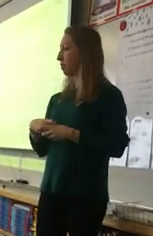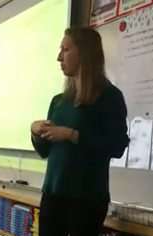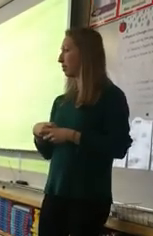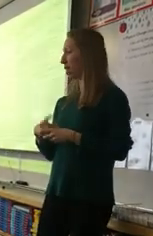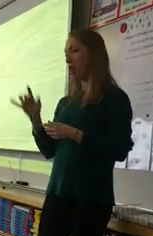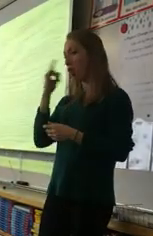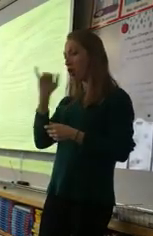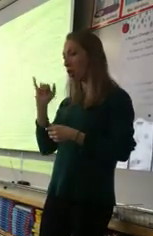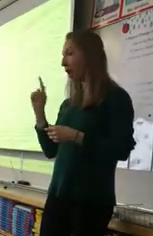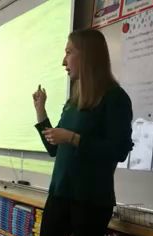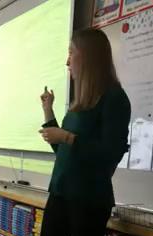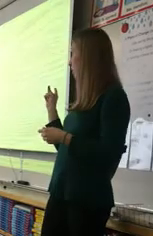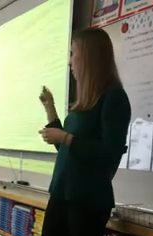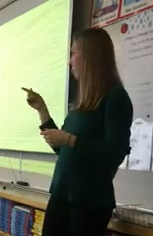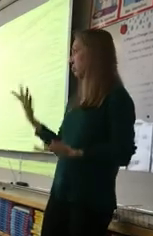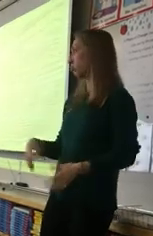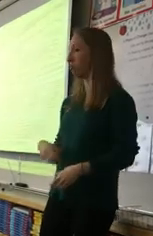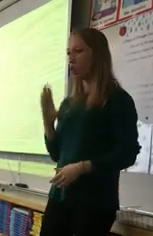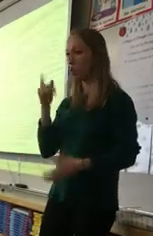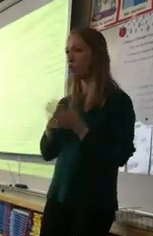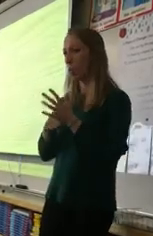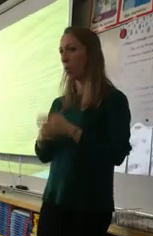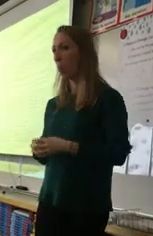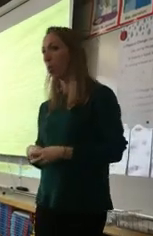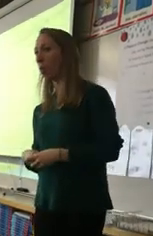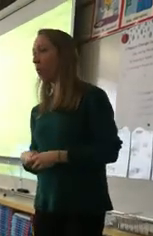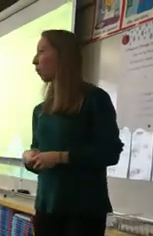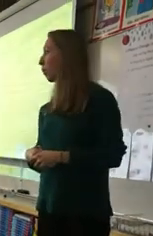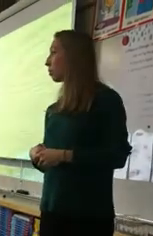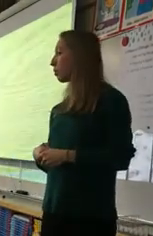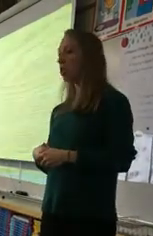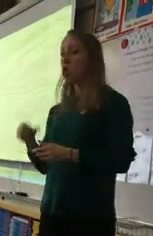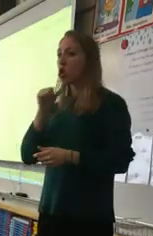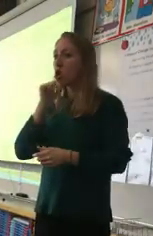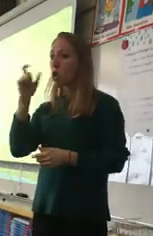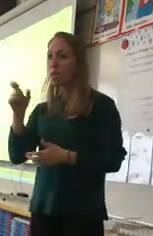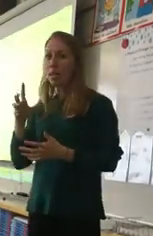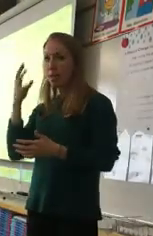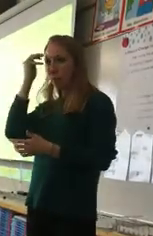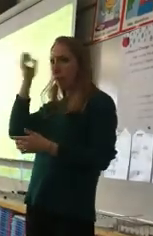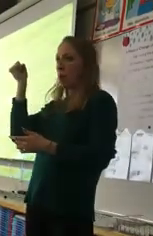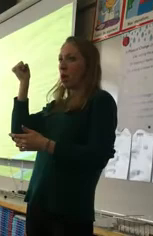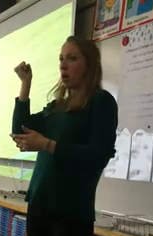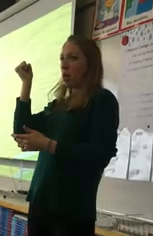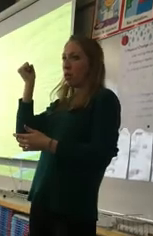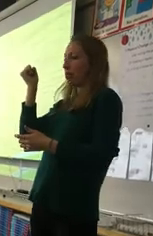It's not the same numbers, so please don't just think, oh, I'll memorize what Mrs. Jolly wrote down and that's what I'll put in my computer, because